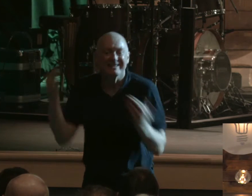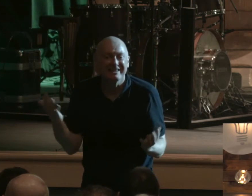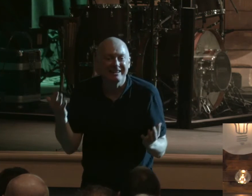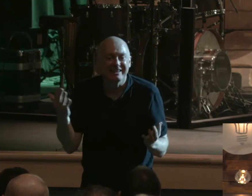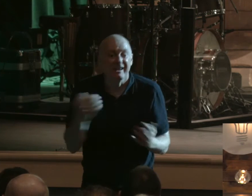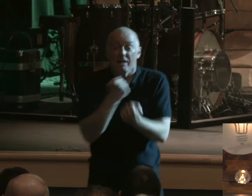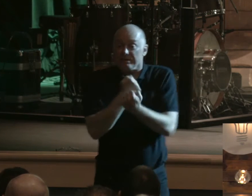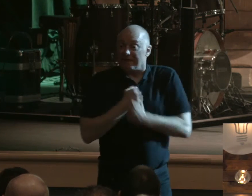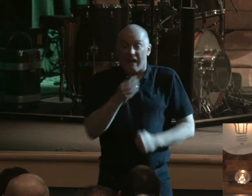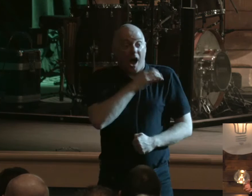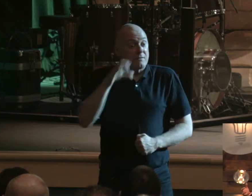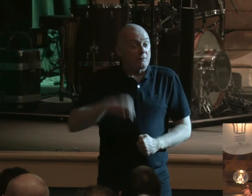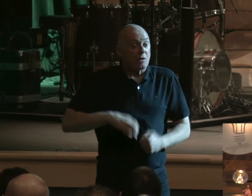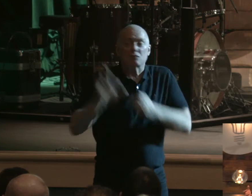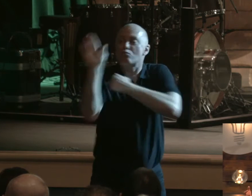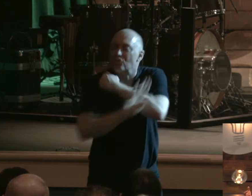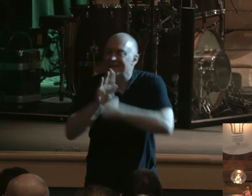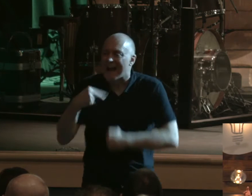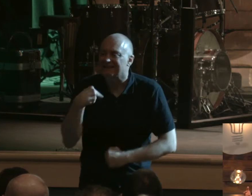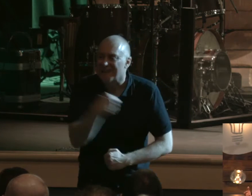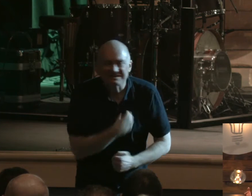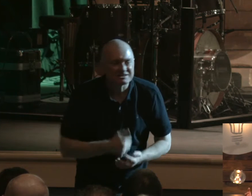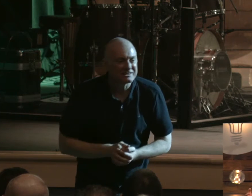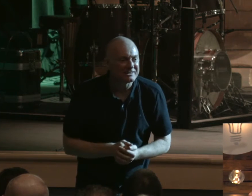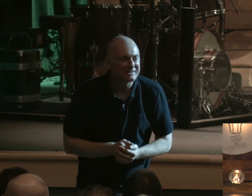Christ, it constrains us.